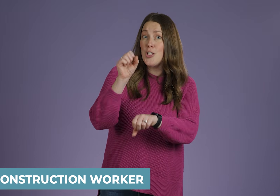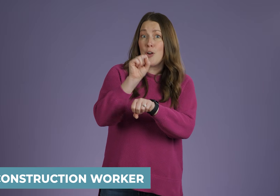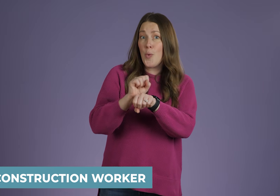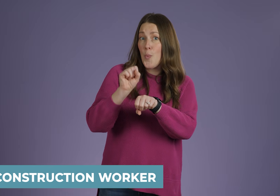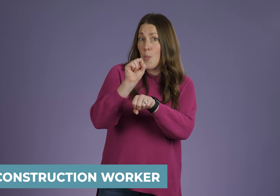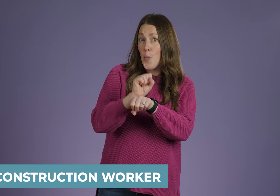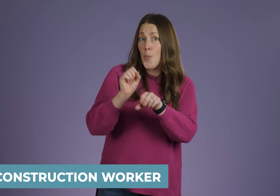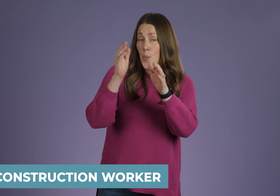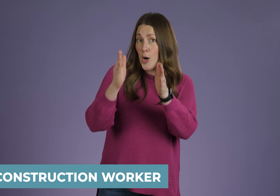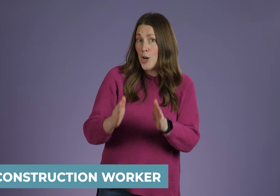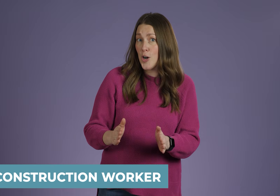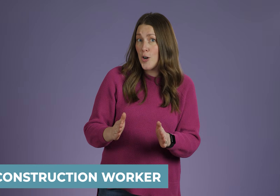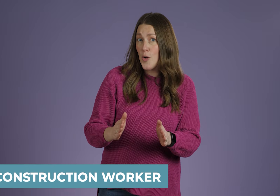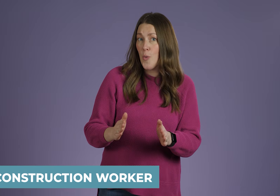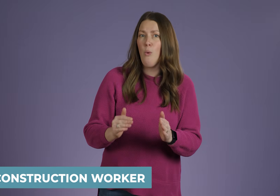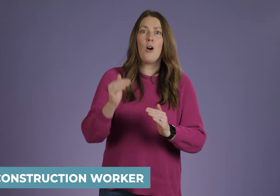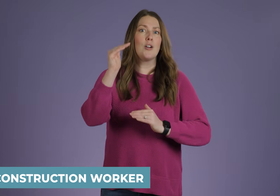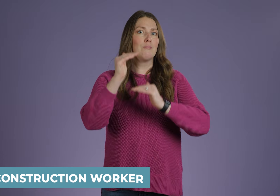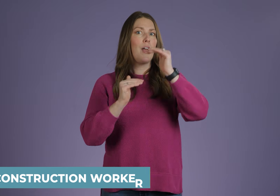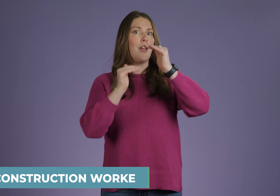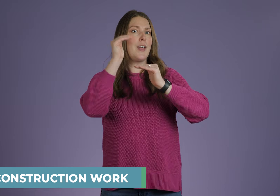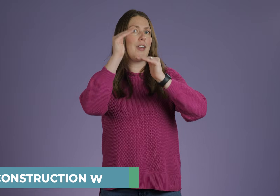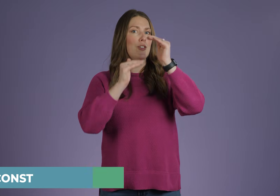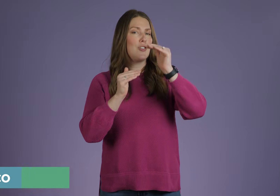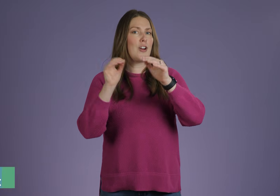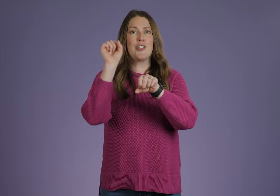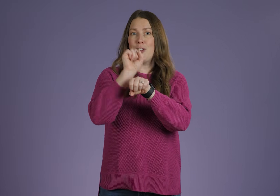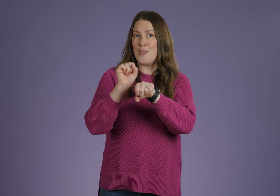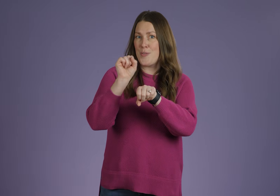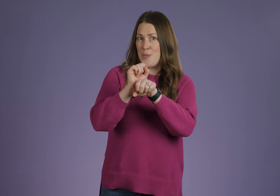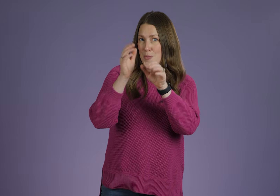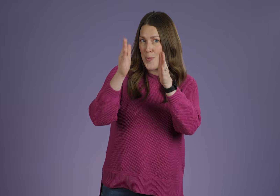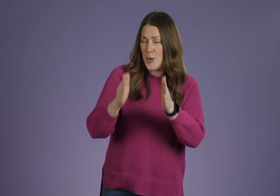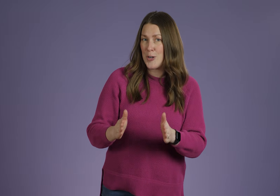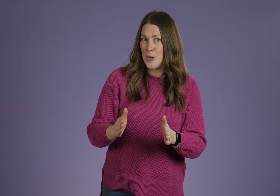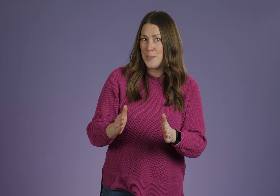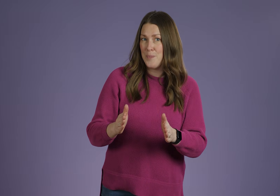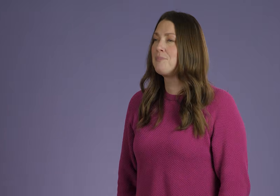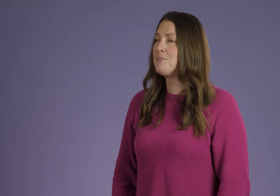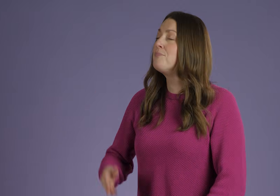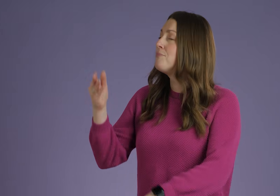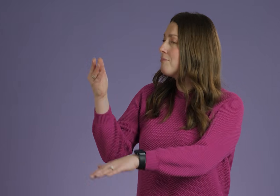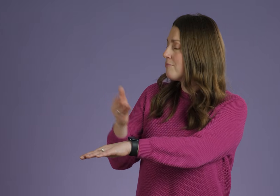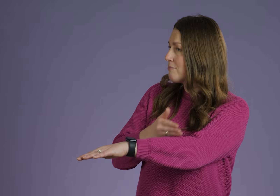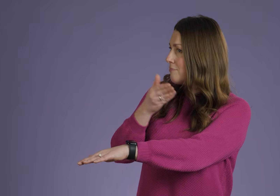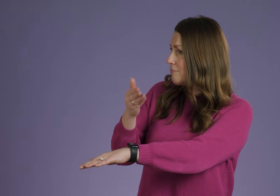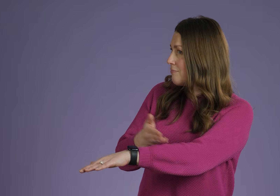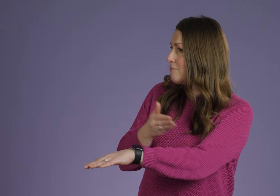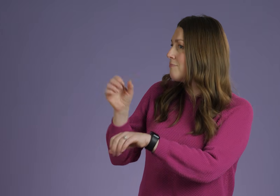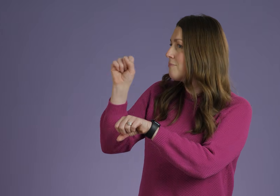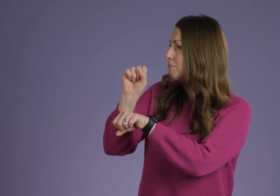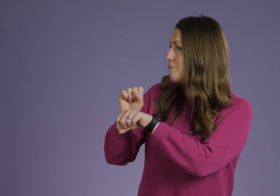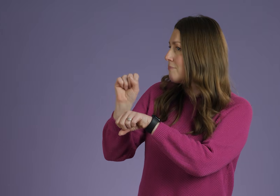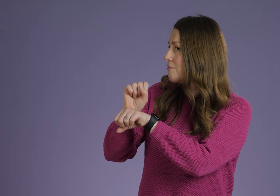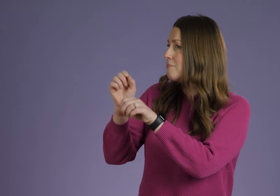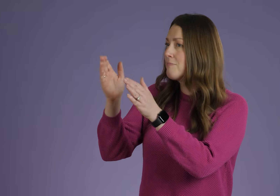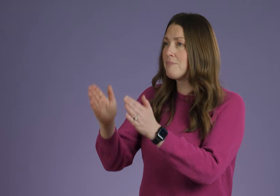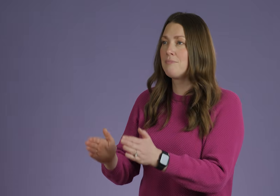Construction worker or construction worker. Construction as in